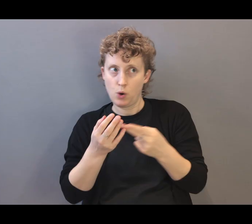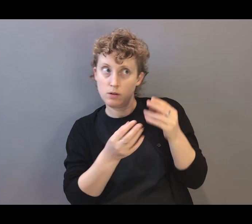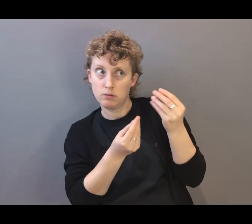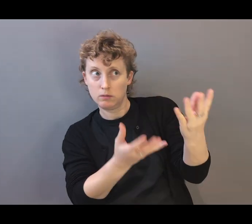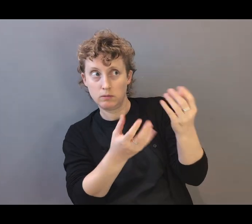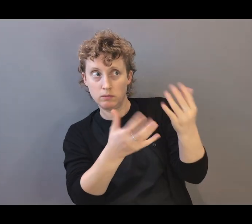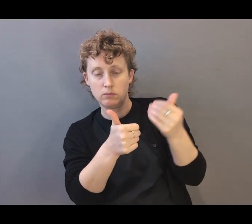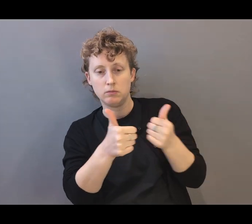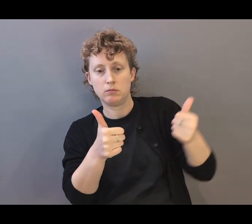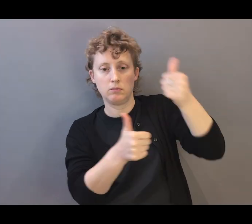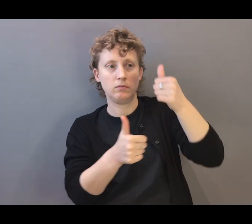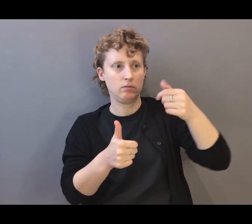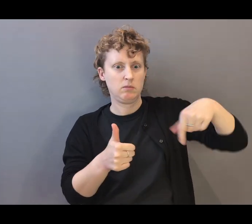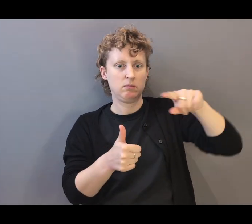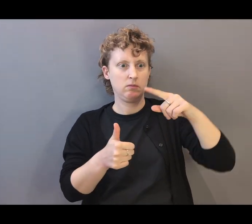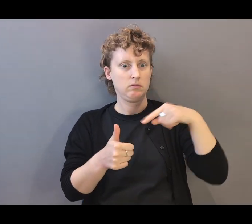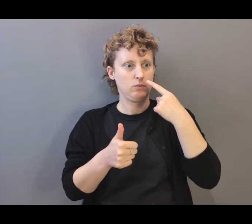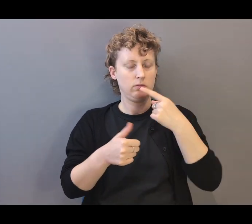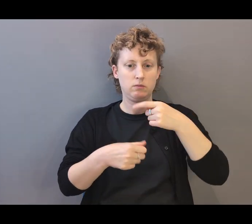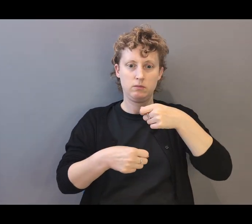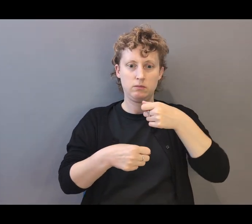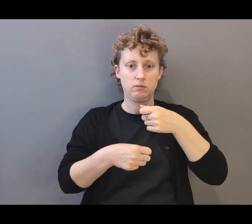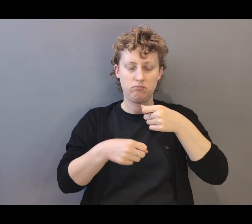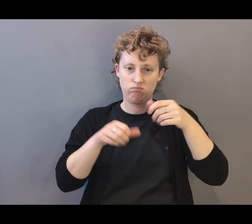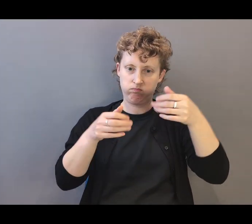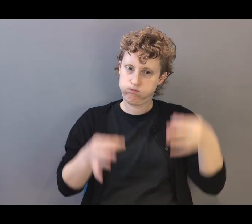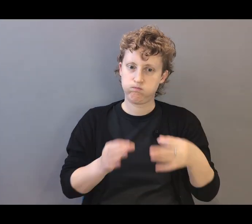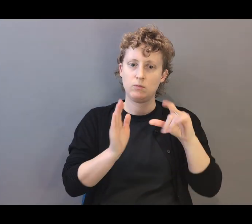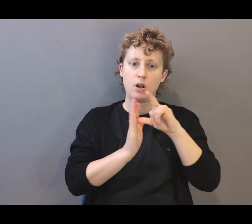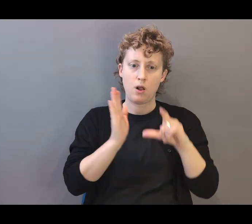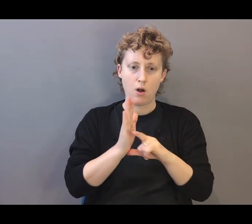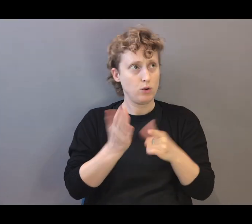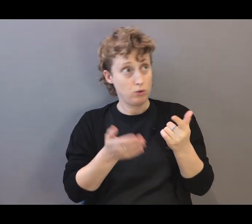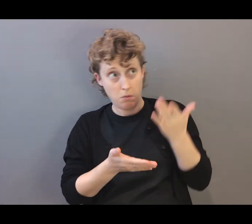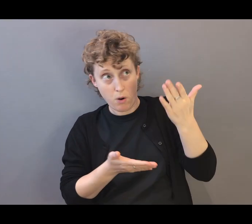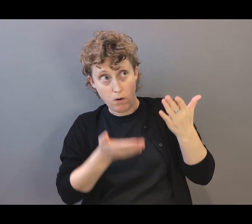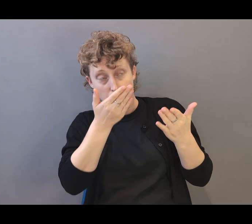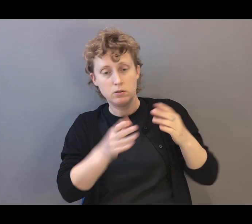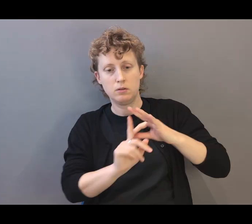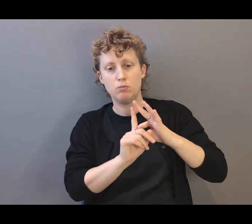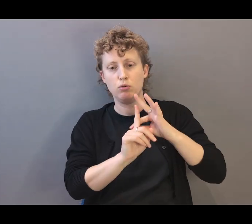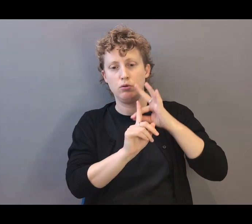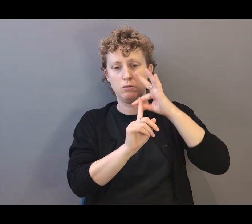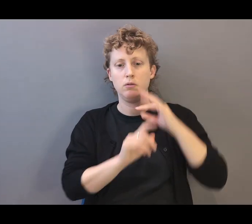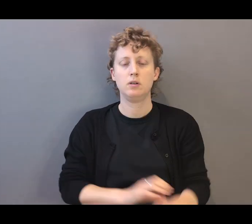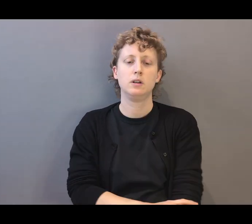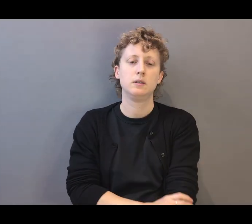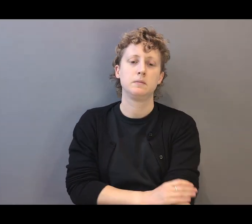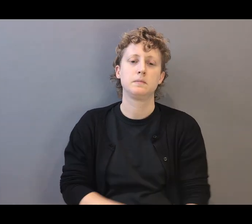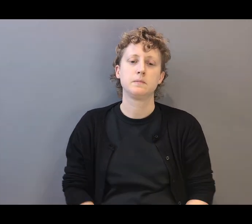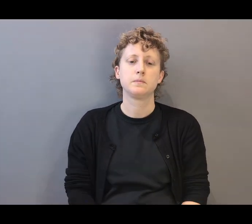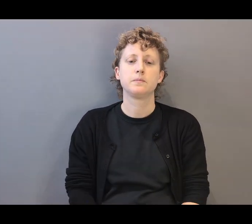far and basically make proposals for improvement. And as you can imagine, as an organization representing the interests of persons with